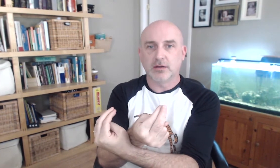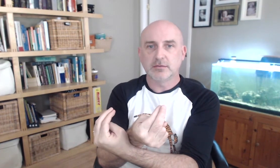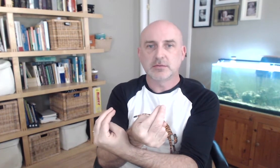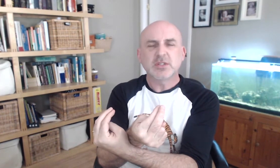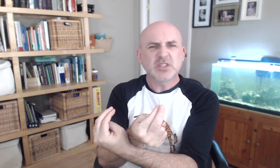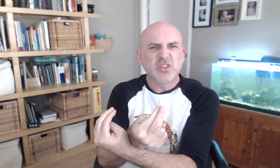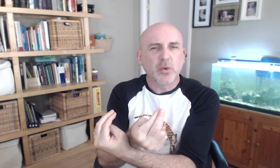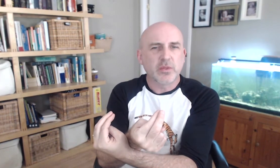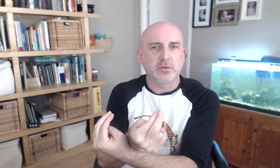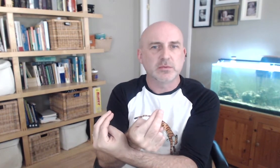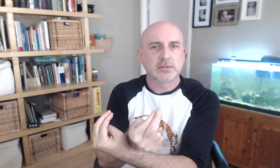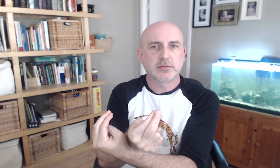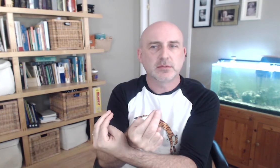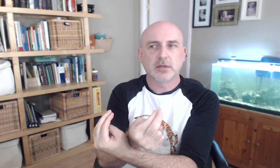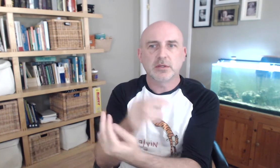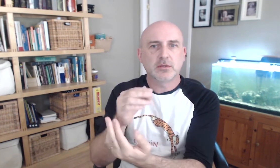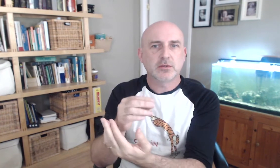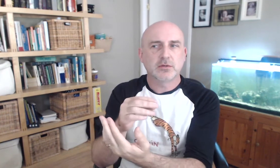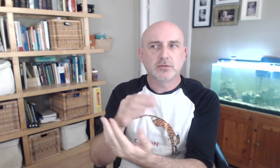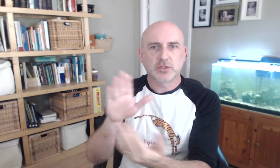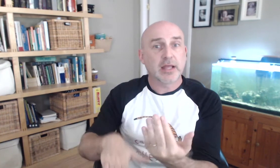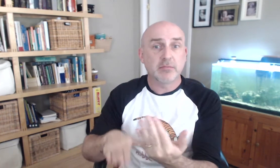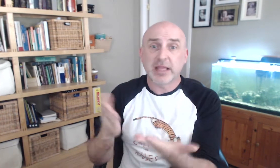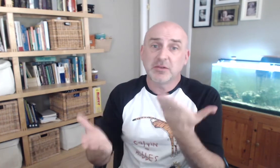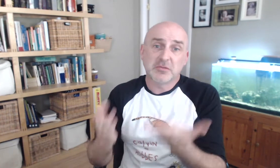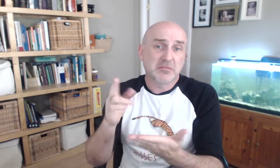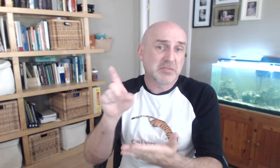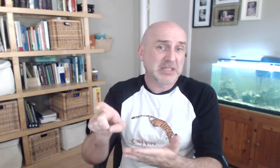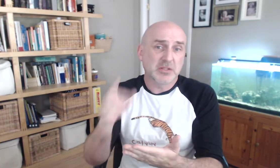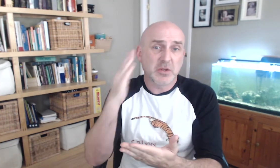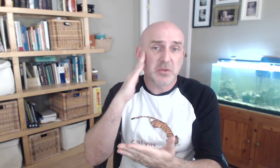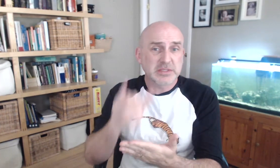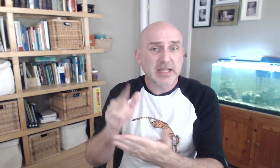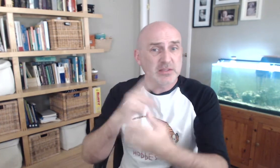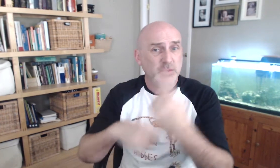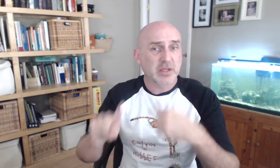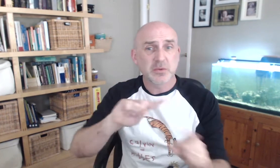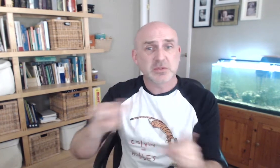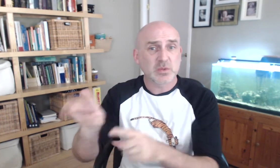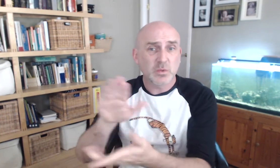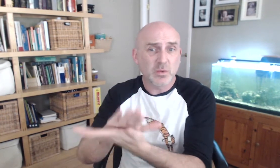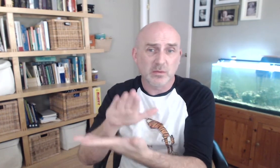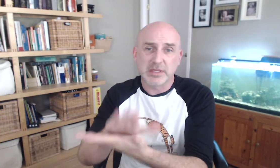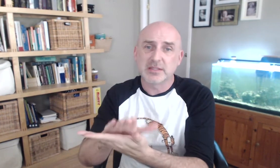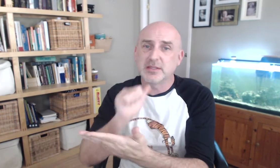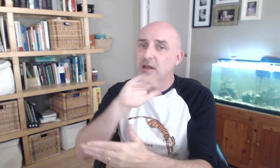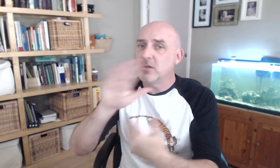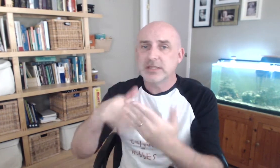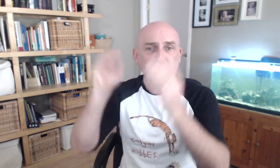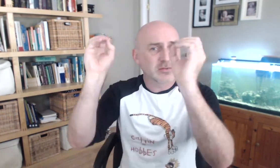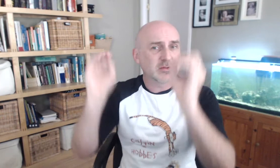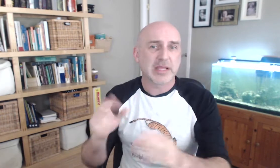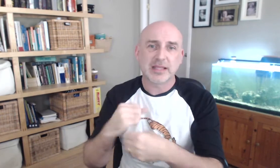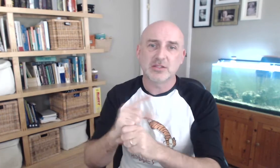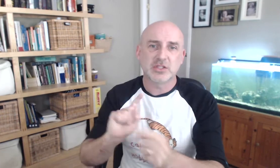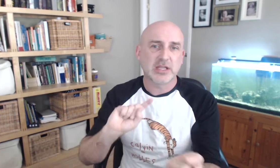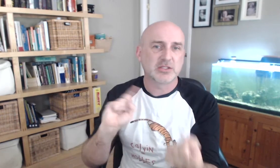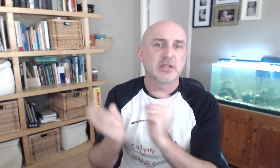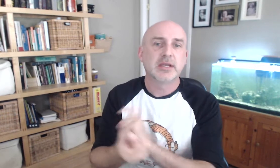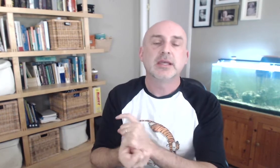it's good to know those. Your child might need to know those signs when they go to school, because not all teachers are making the change.